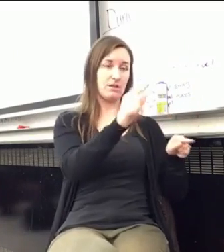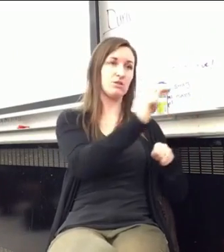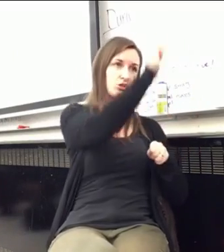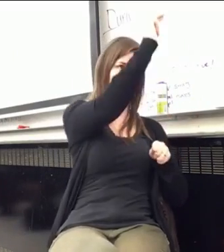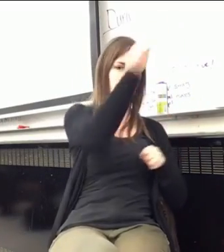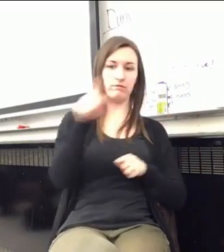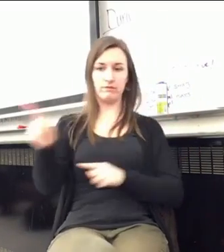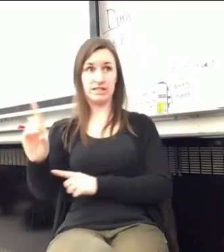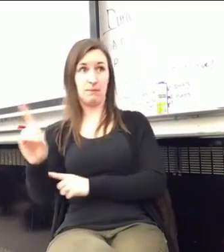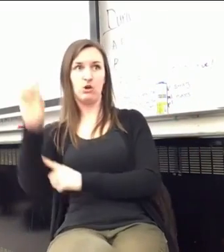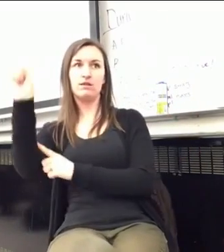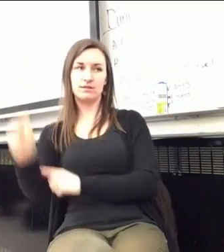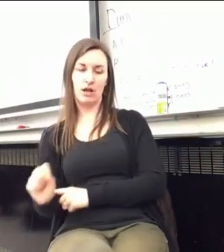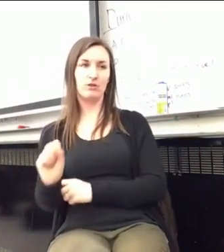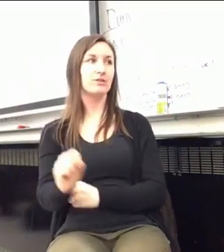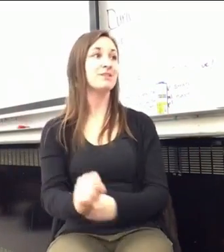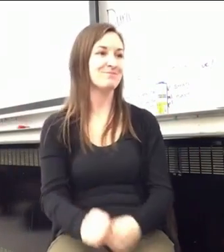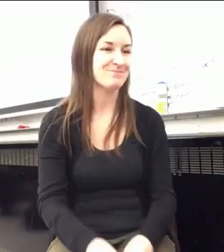next section.